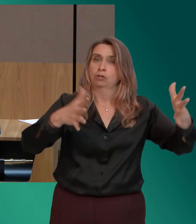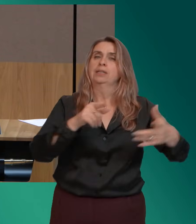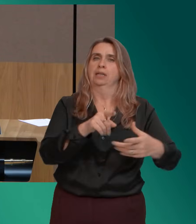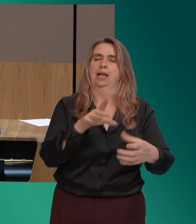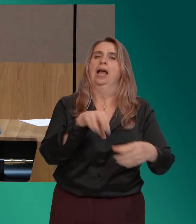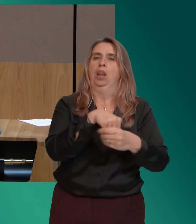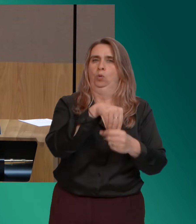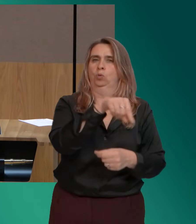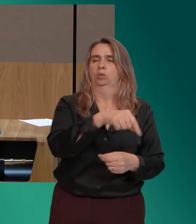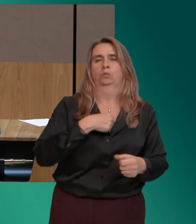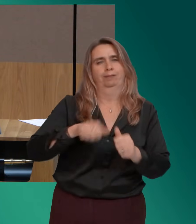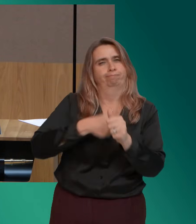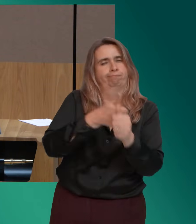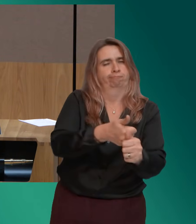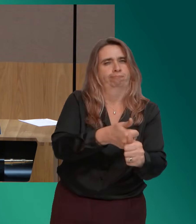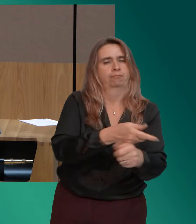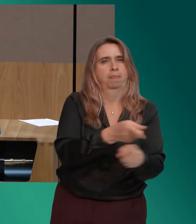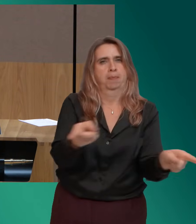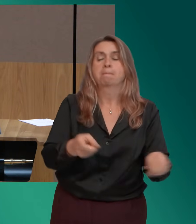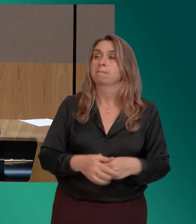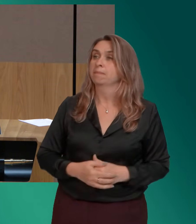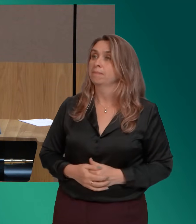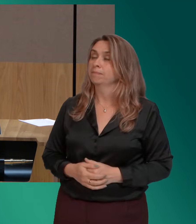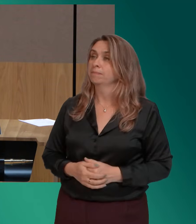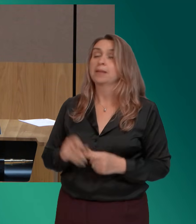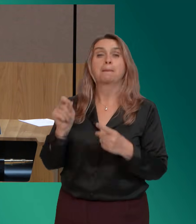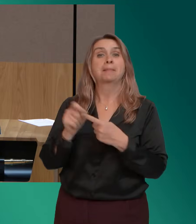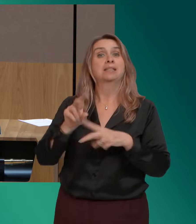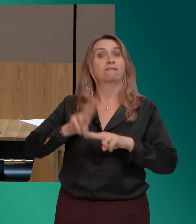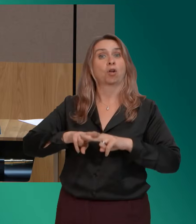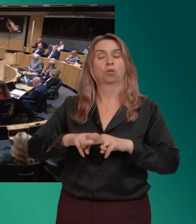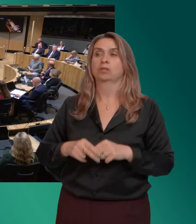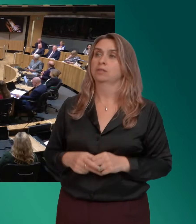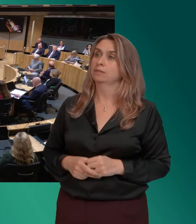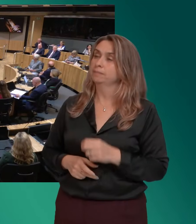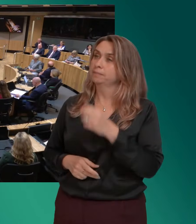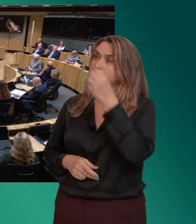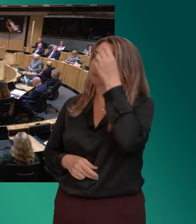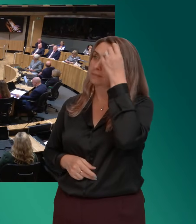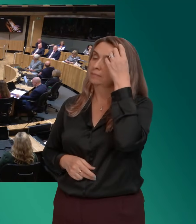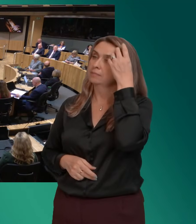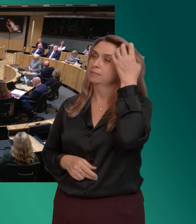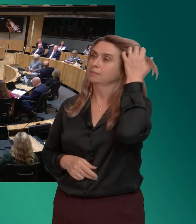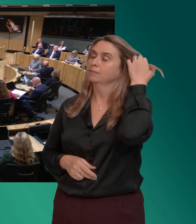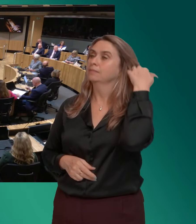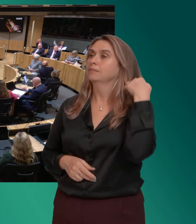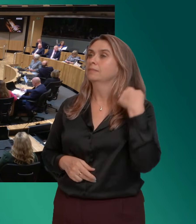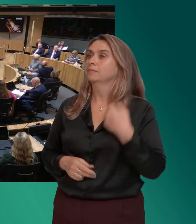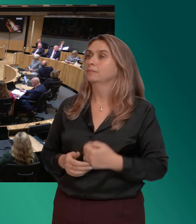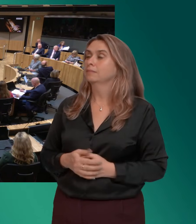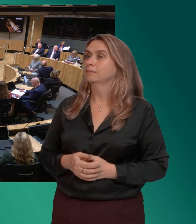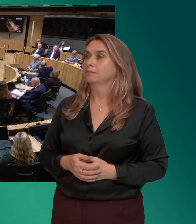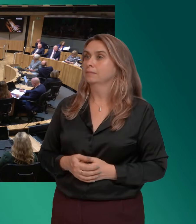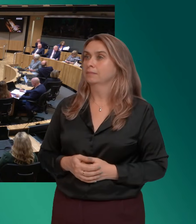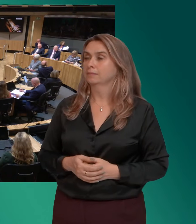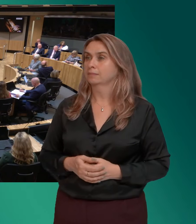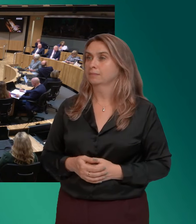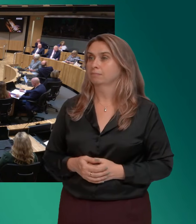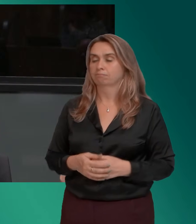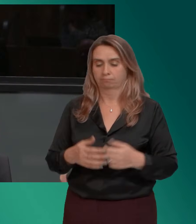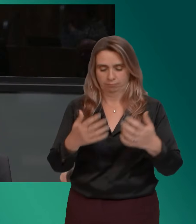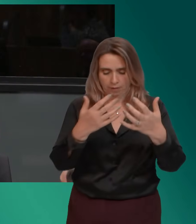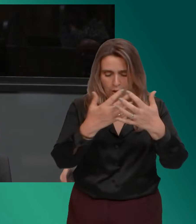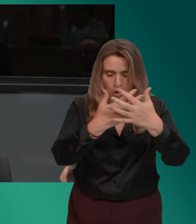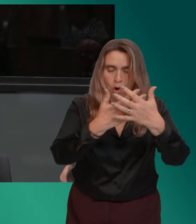on their side, as people in urban areas can too. Peter Fox. First Minister, we see so many people across